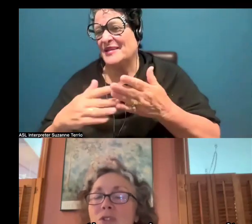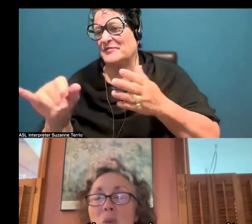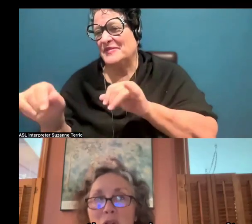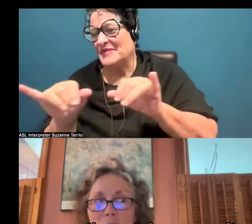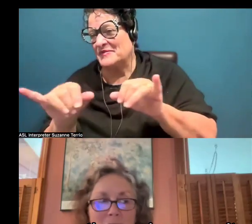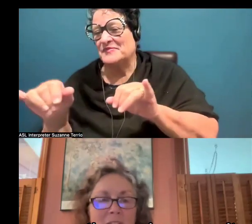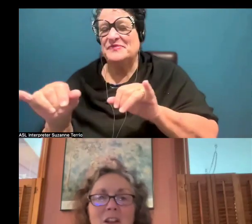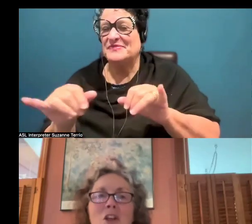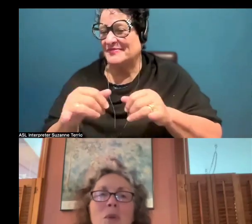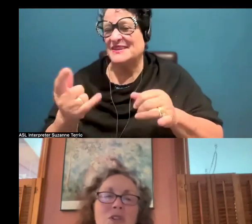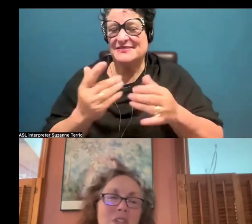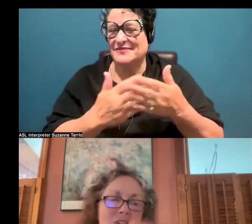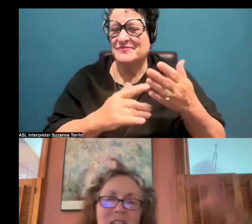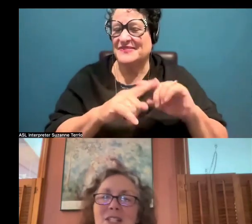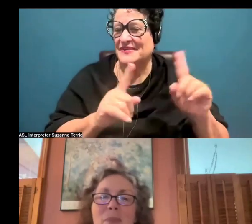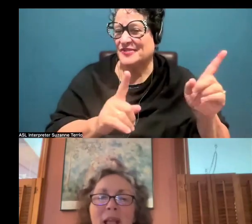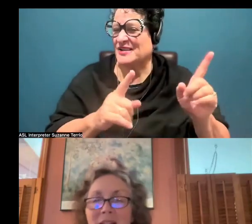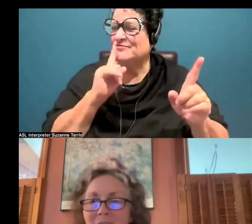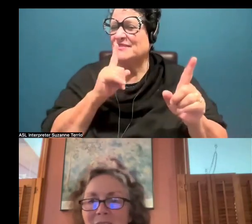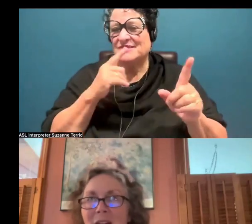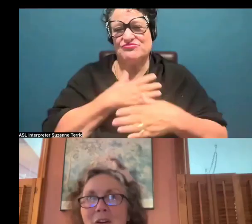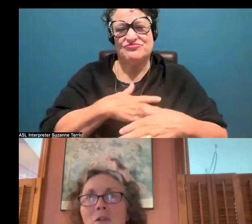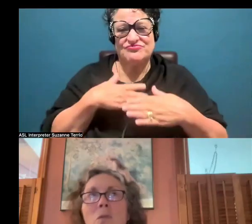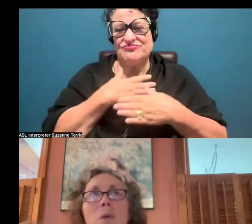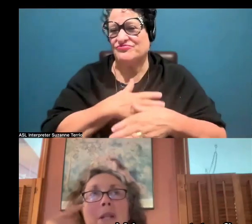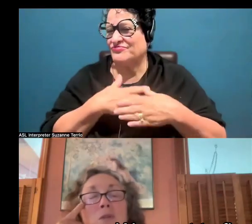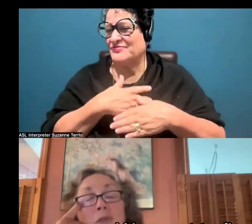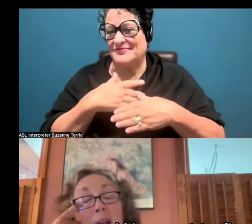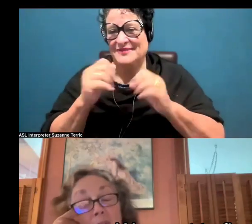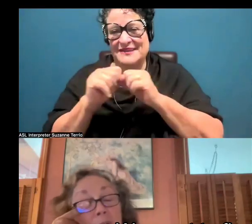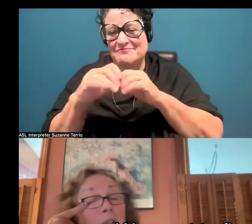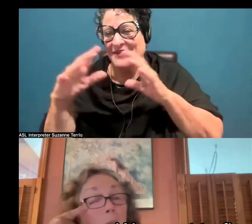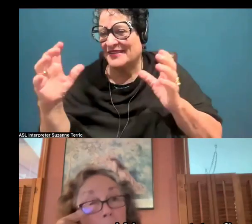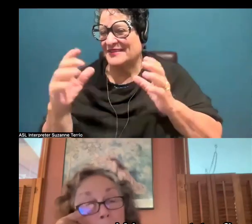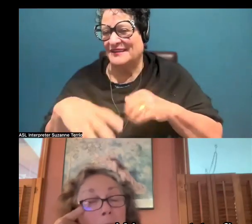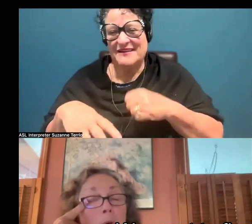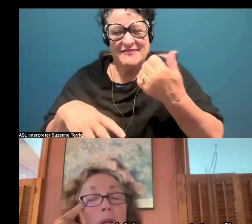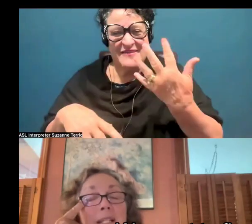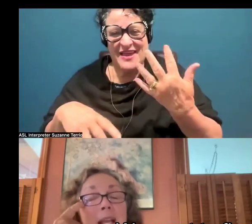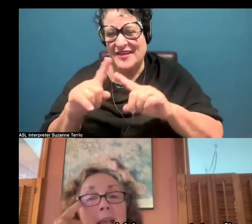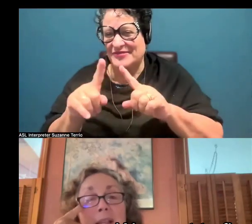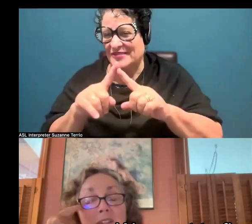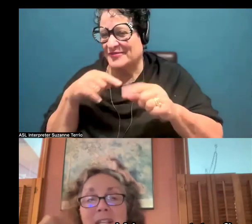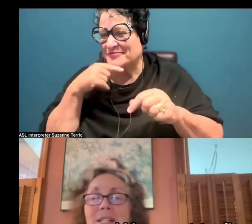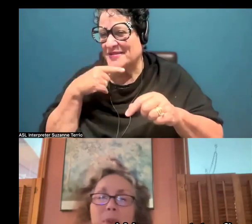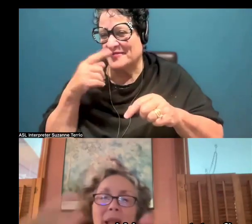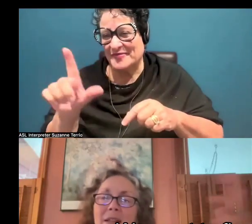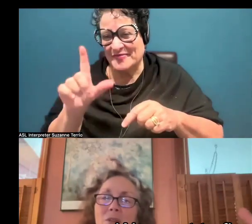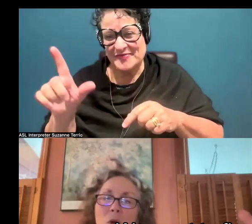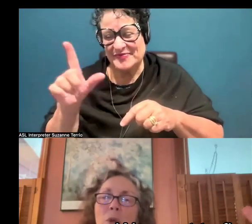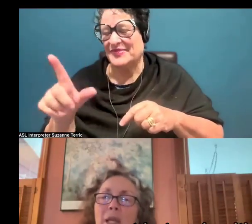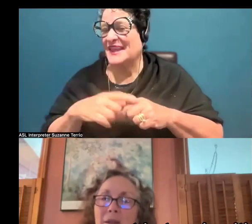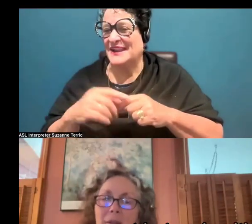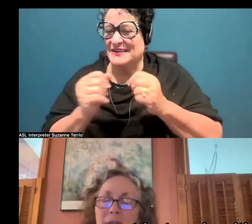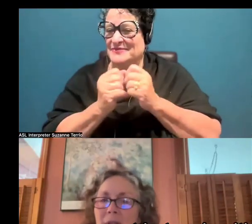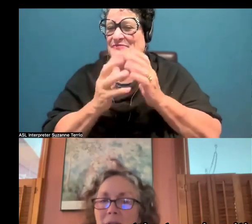And it was so much fun because it just expanded. Mhm. Went to 5 different public libraries, and that just expanded